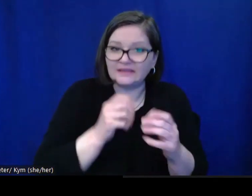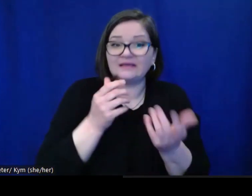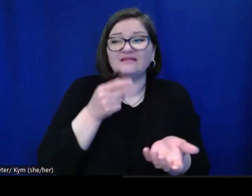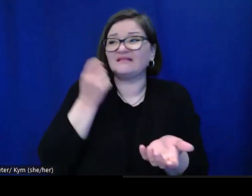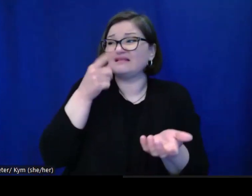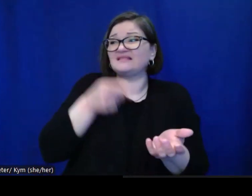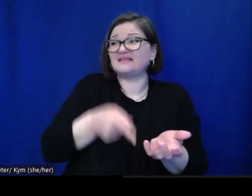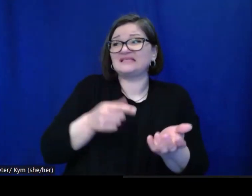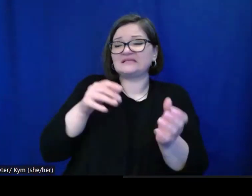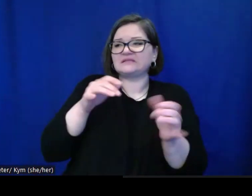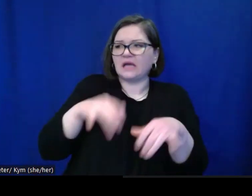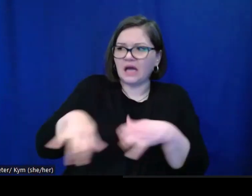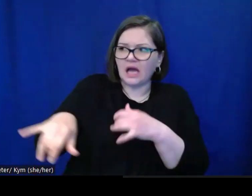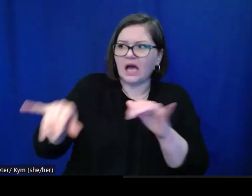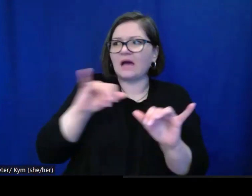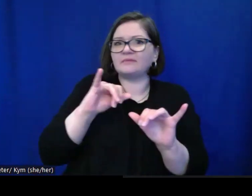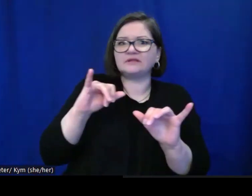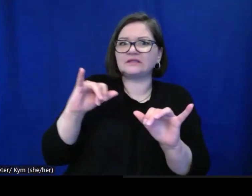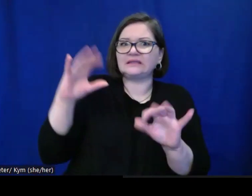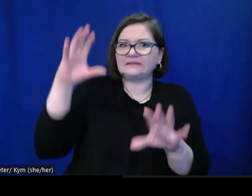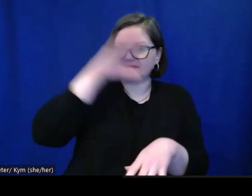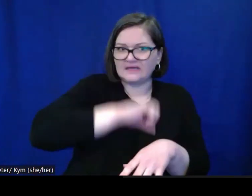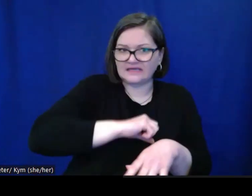population, and it is obstructive sleep apnea.